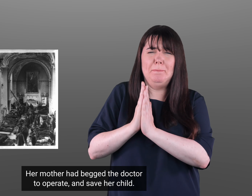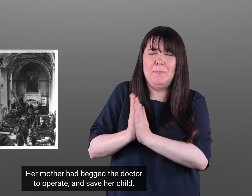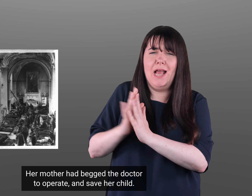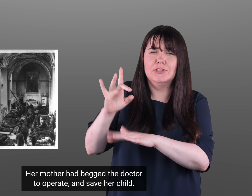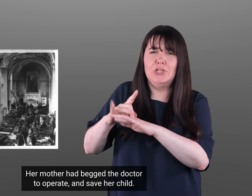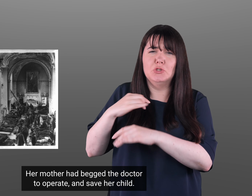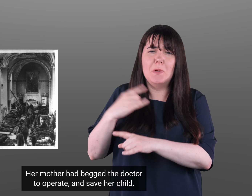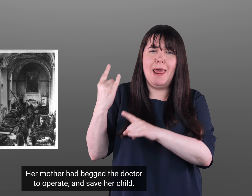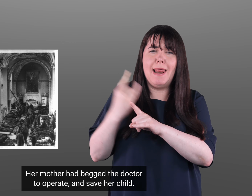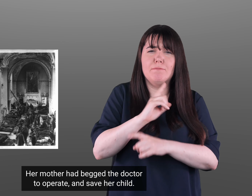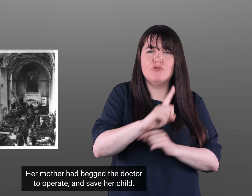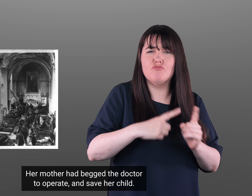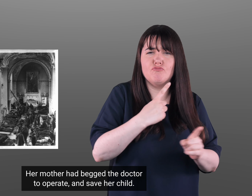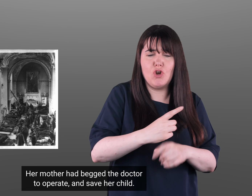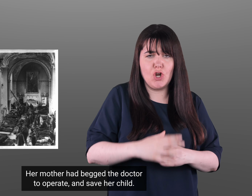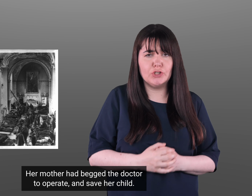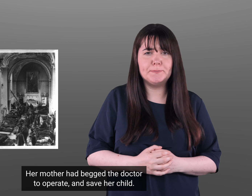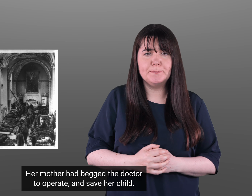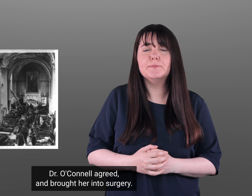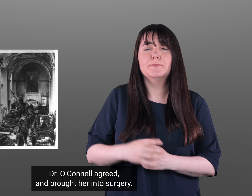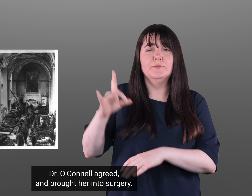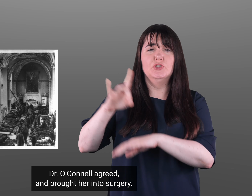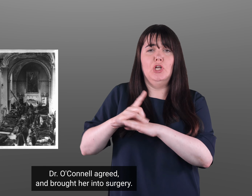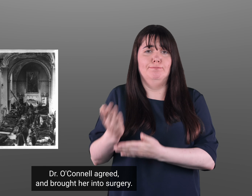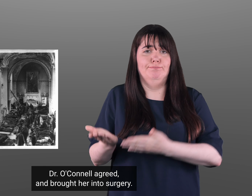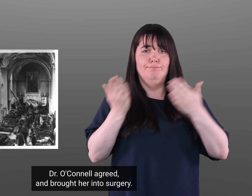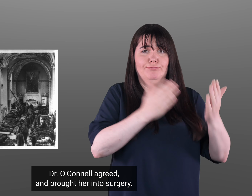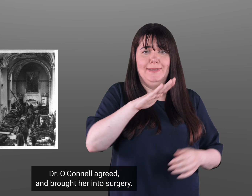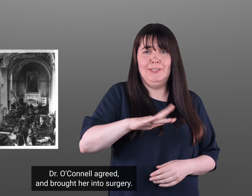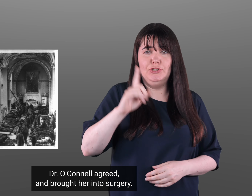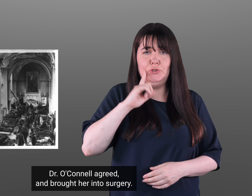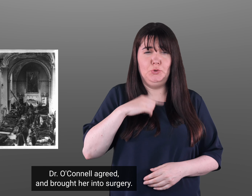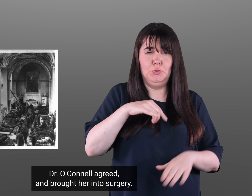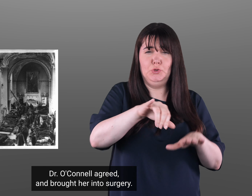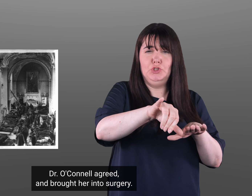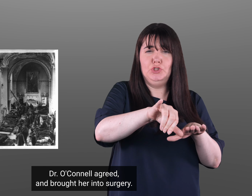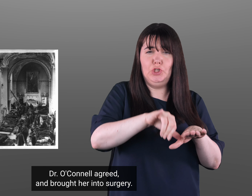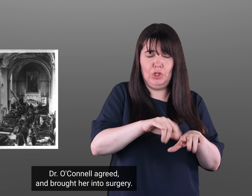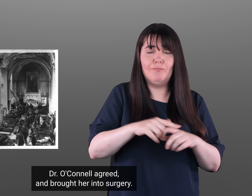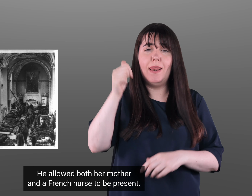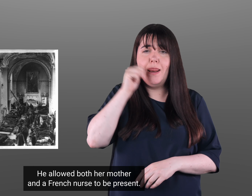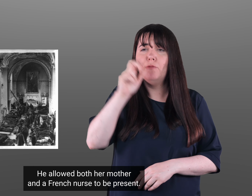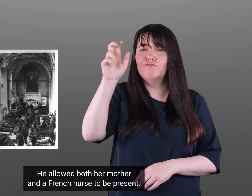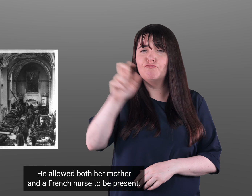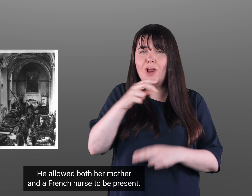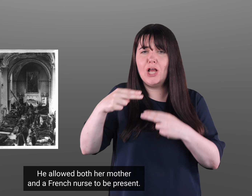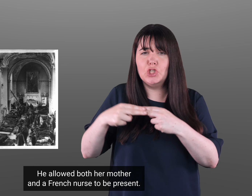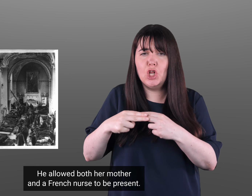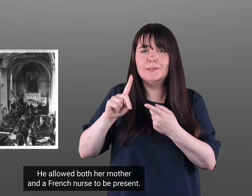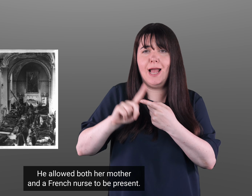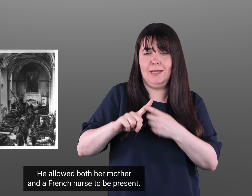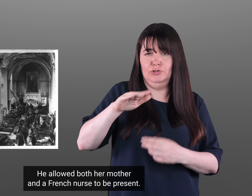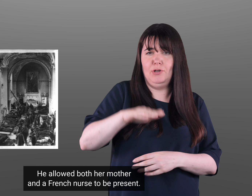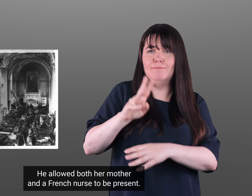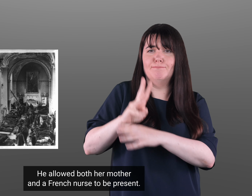had begged the doctor to operate and save her child. Dr. O'Connell agreed and brought her into surgery. He allowed both her mother and